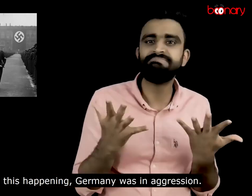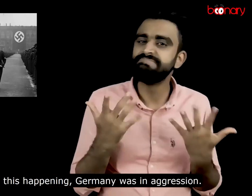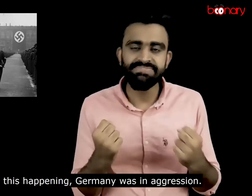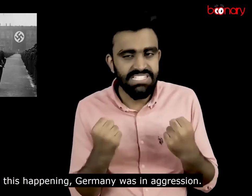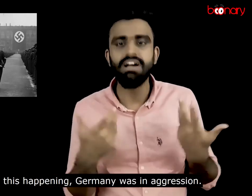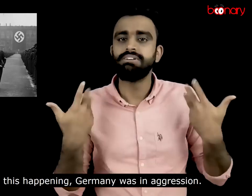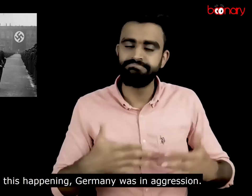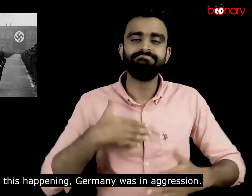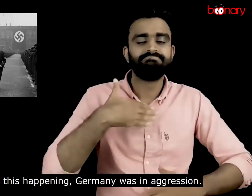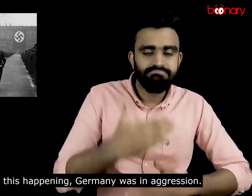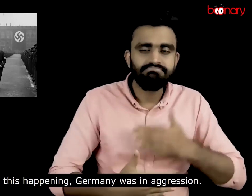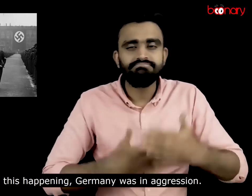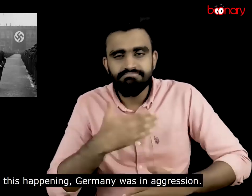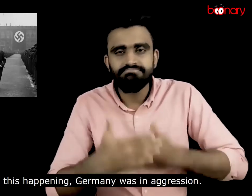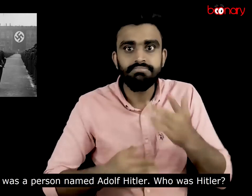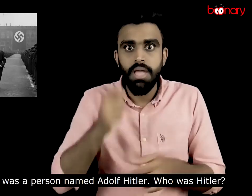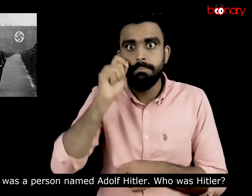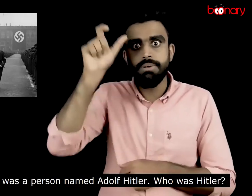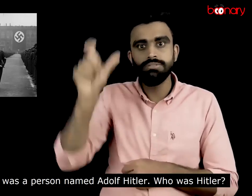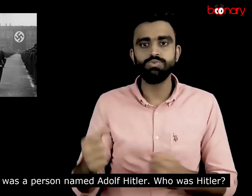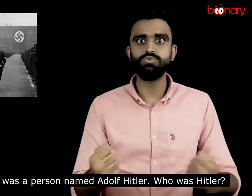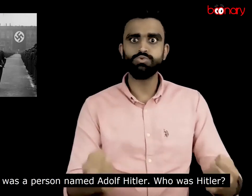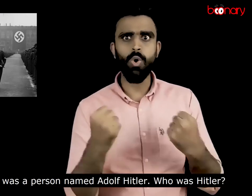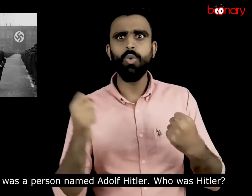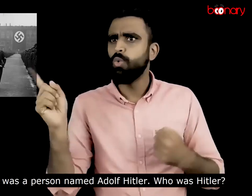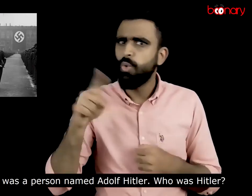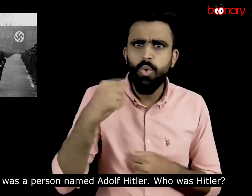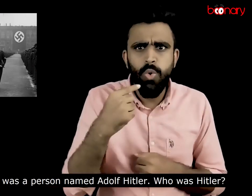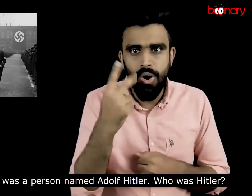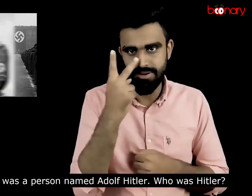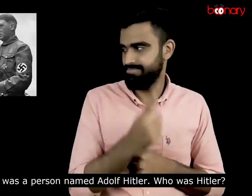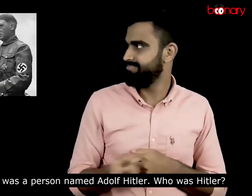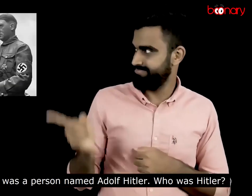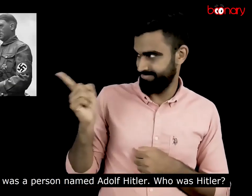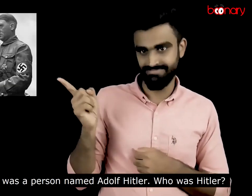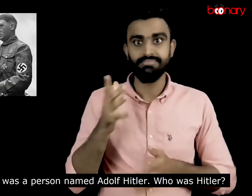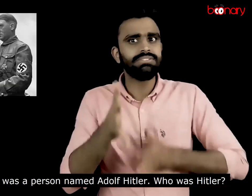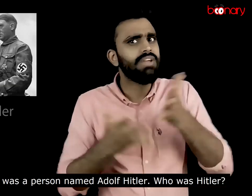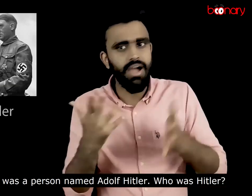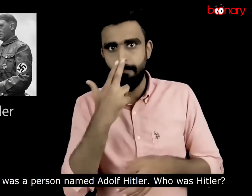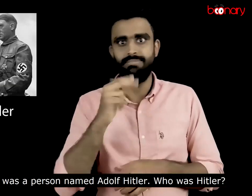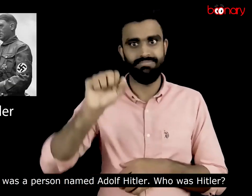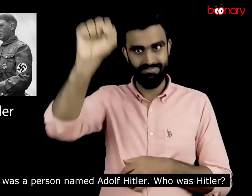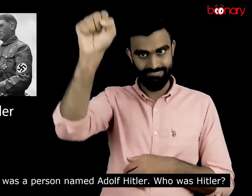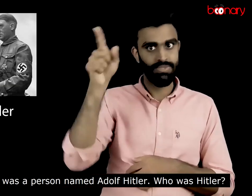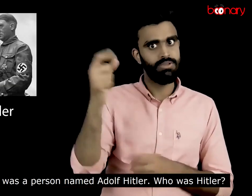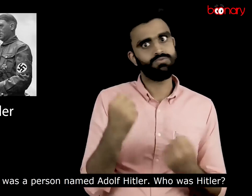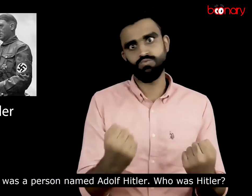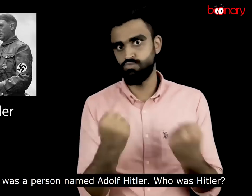Germany was in aggression. Then there was a person named Adolf Hitler. Who